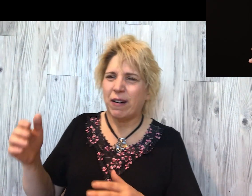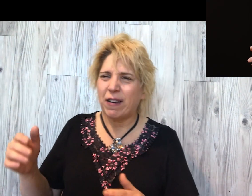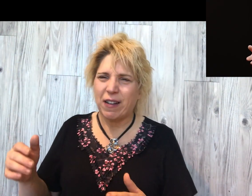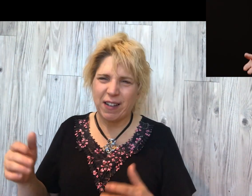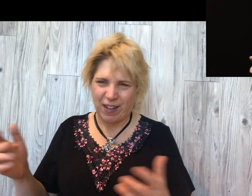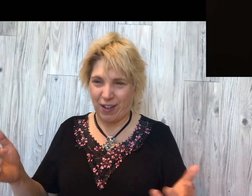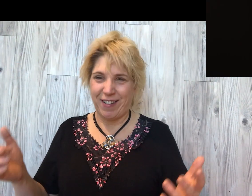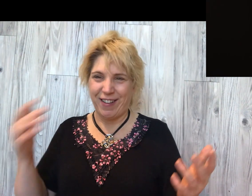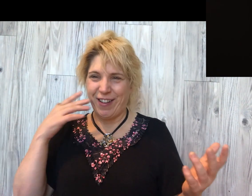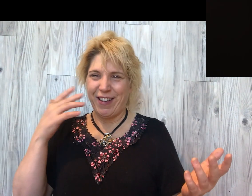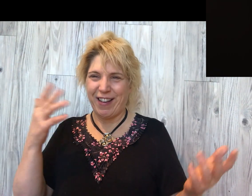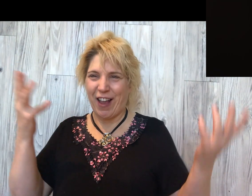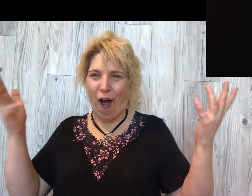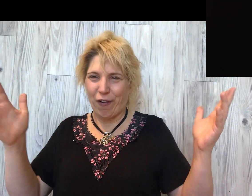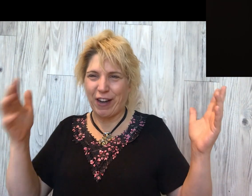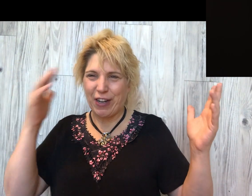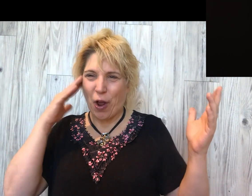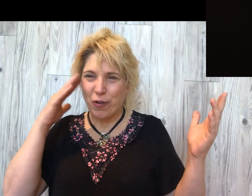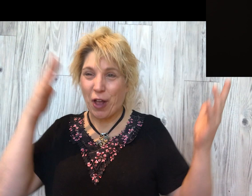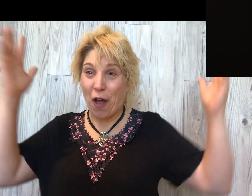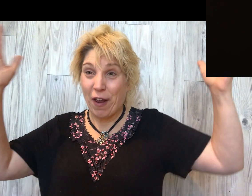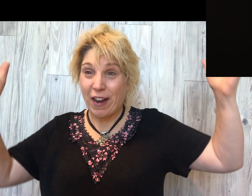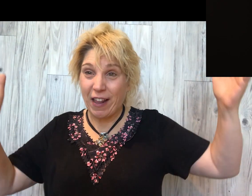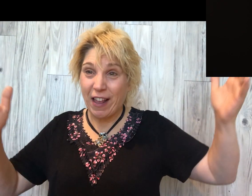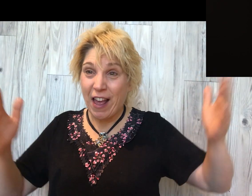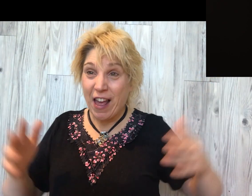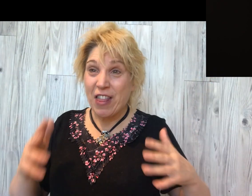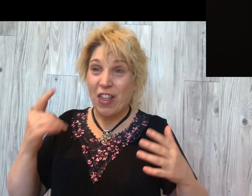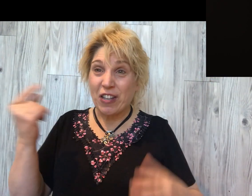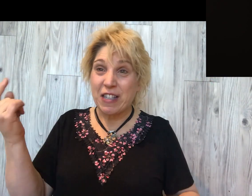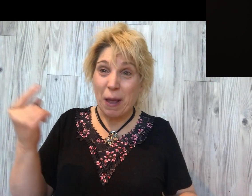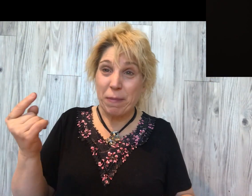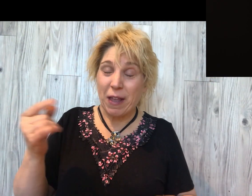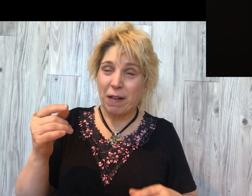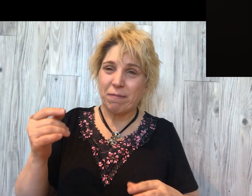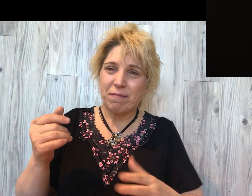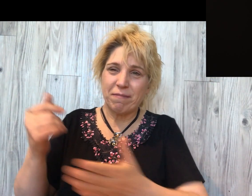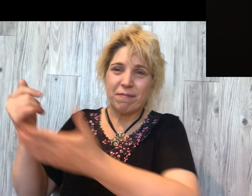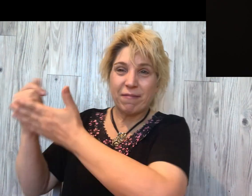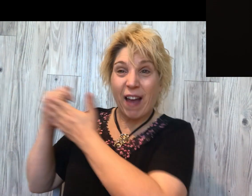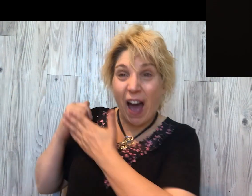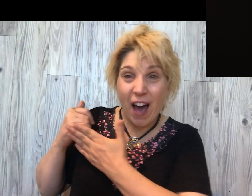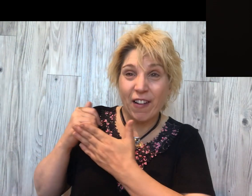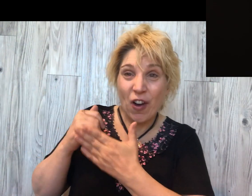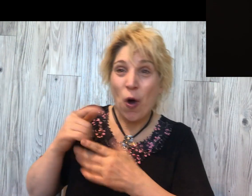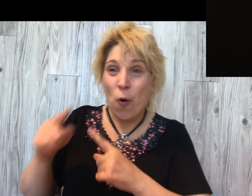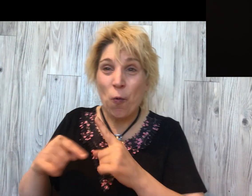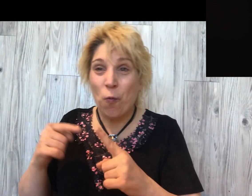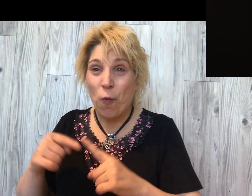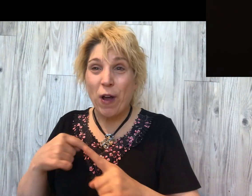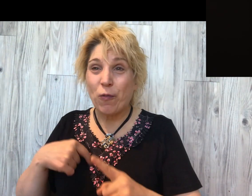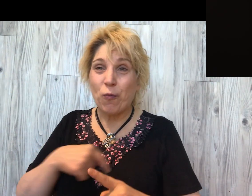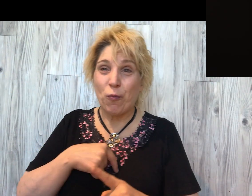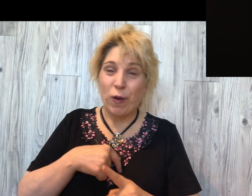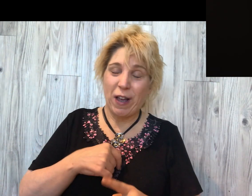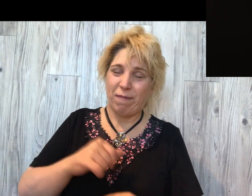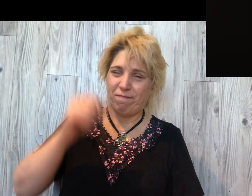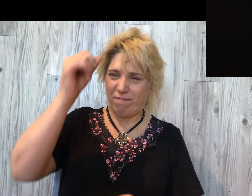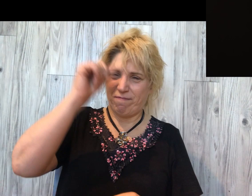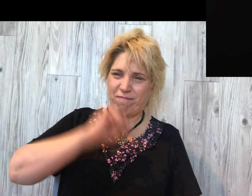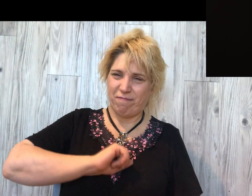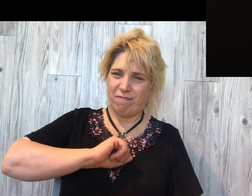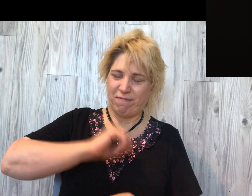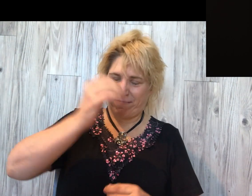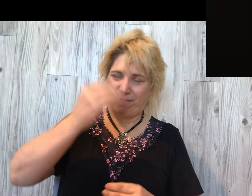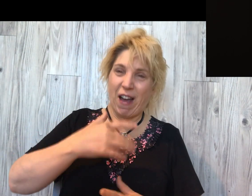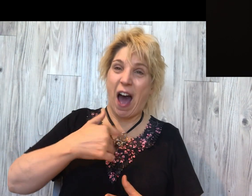Well, come on, you know he knows already. There is something helpful and healing when we say to ourselves,